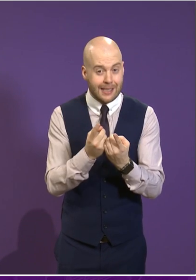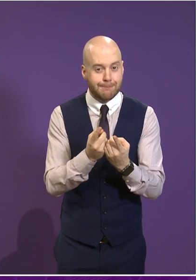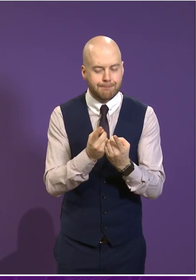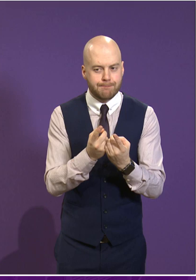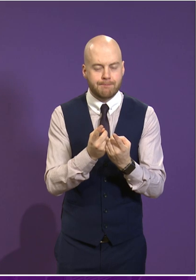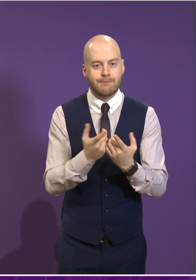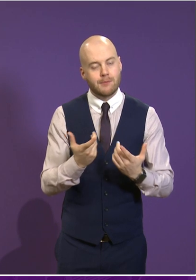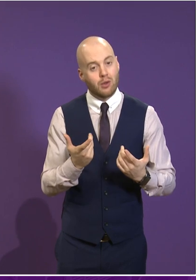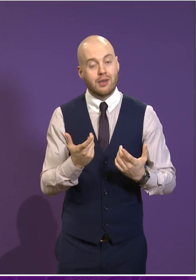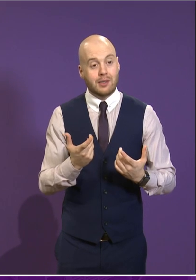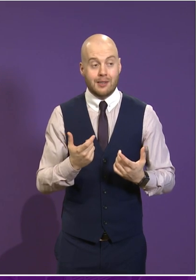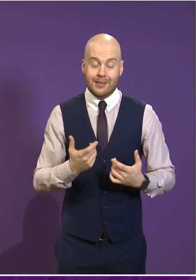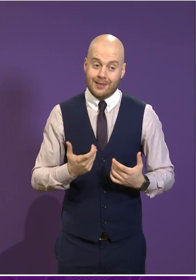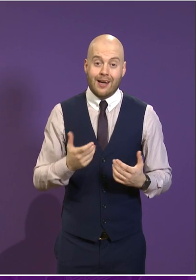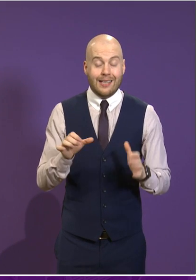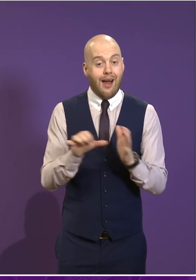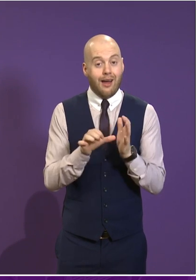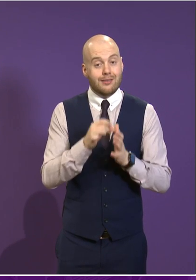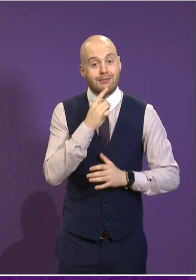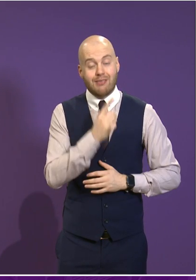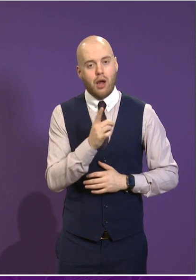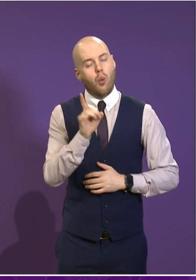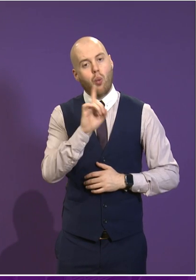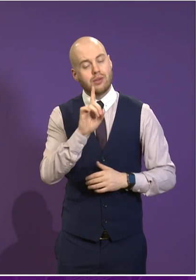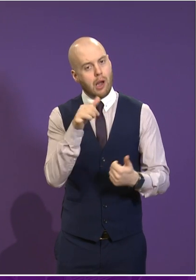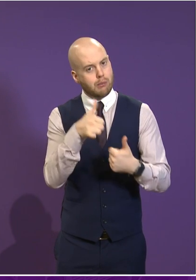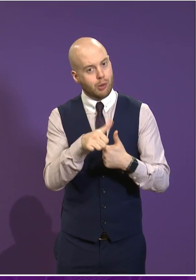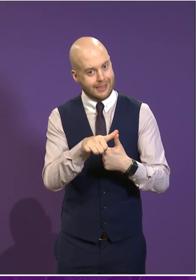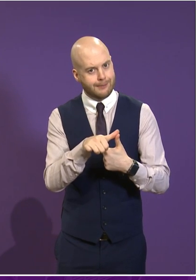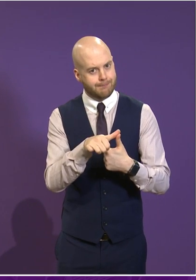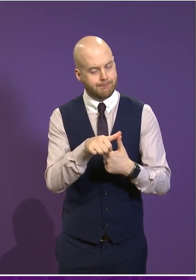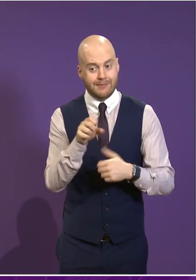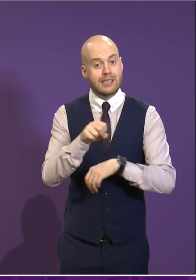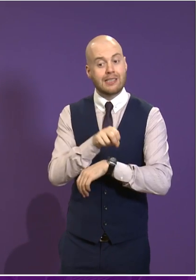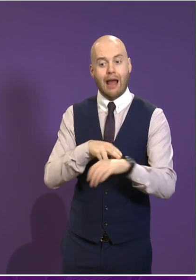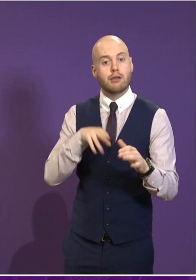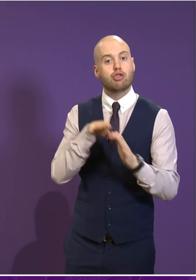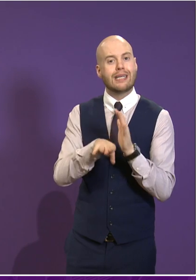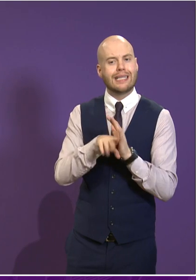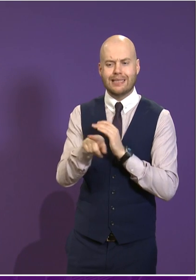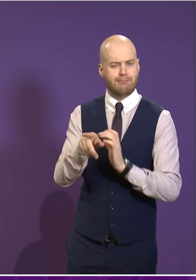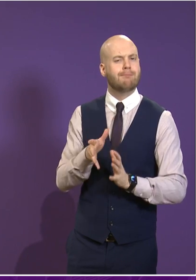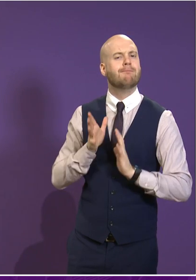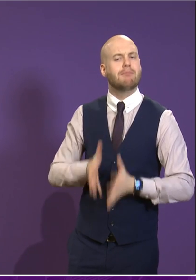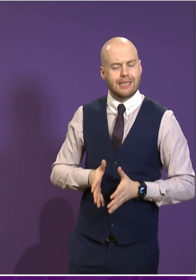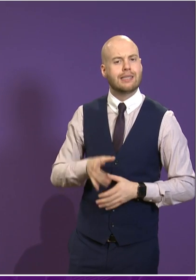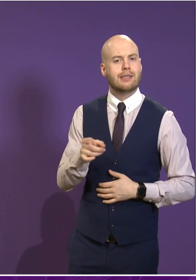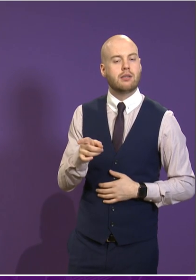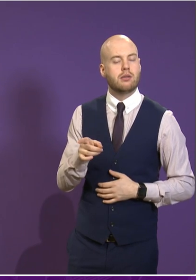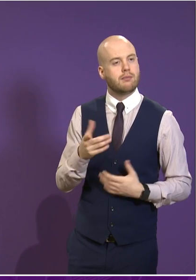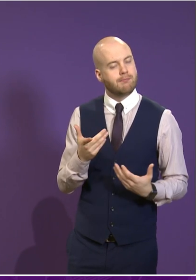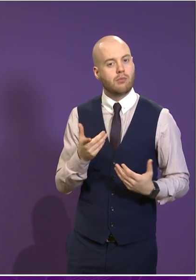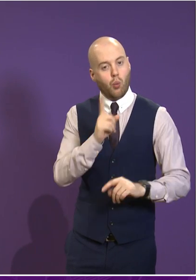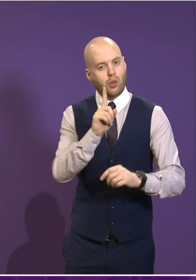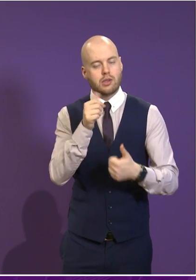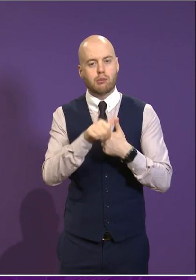whether the most appropriate way to make staff training more mandatory and get more of it is through the outcome agreement